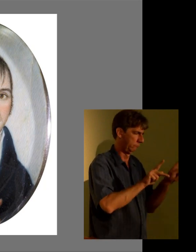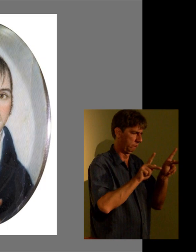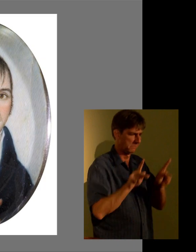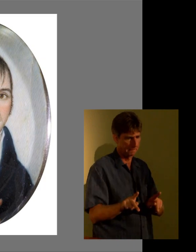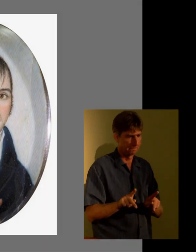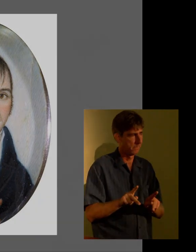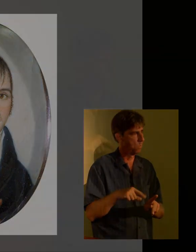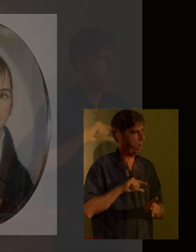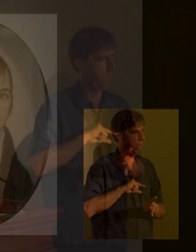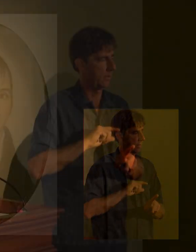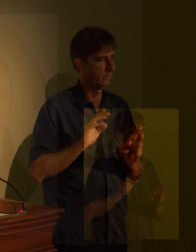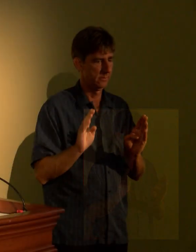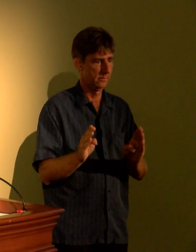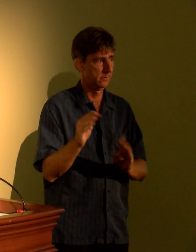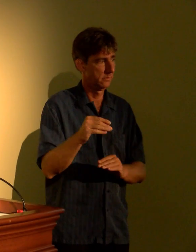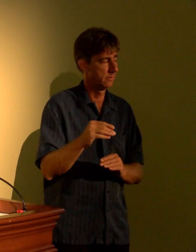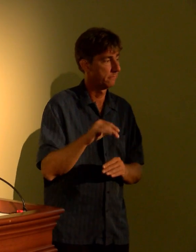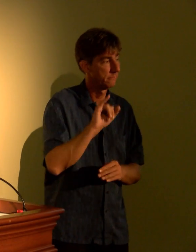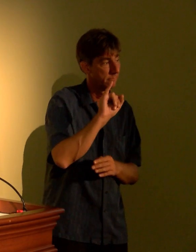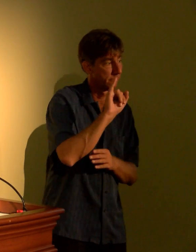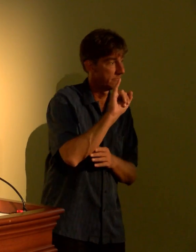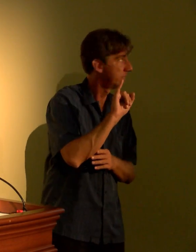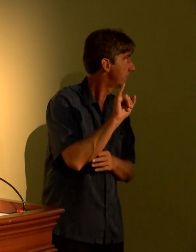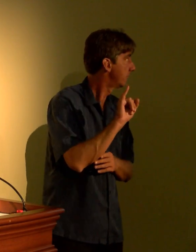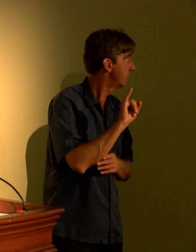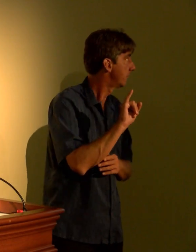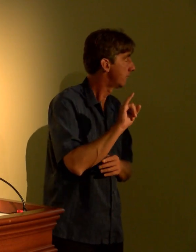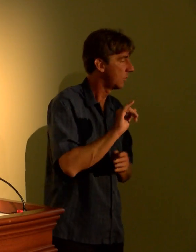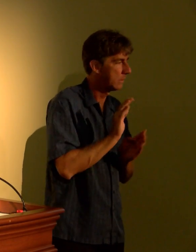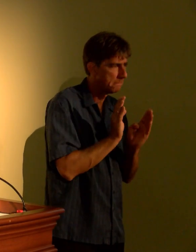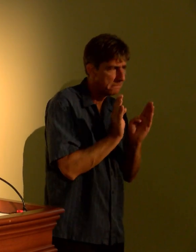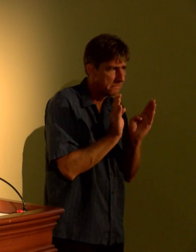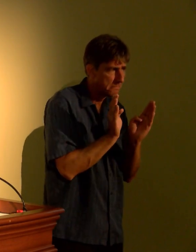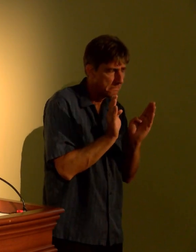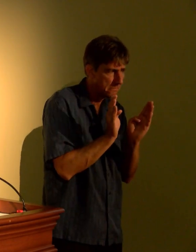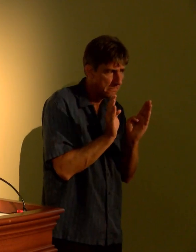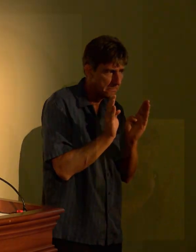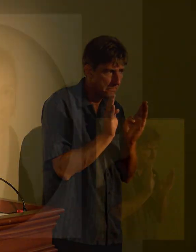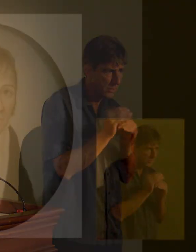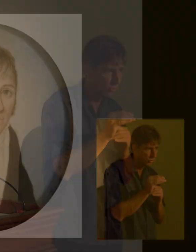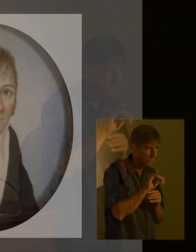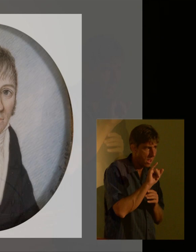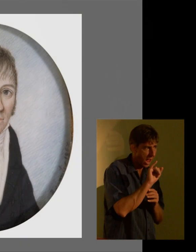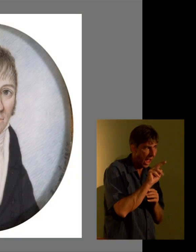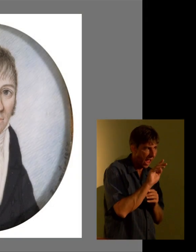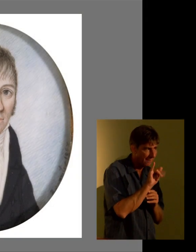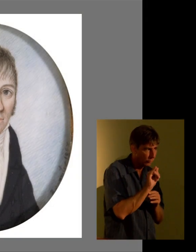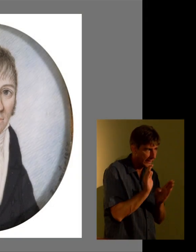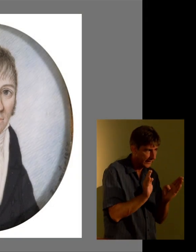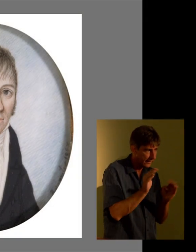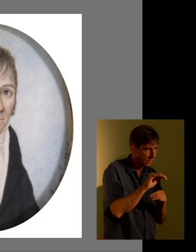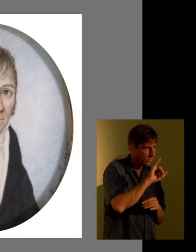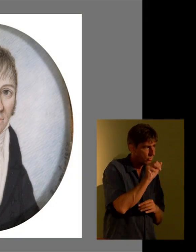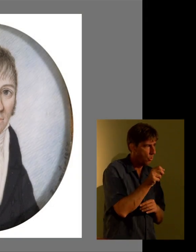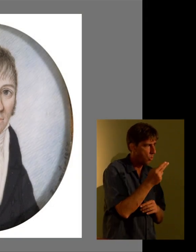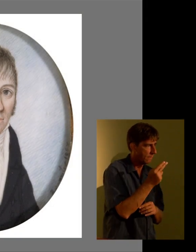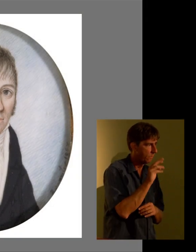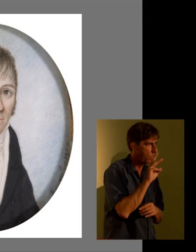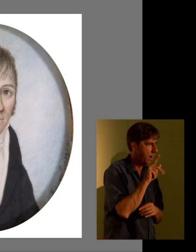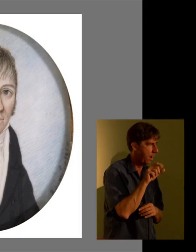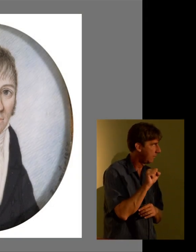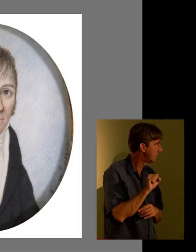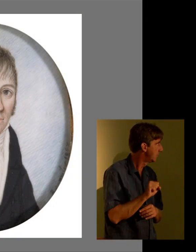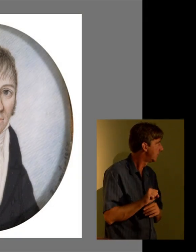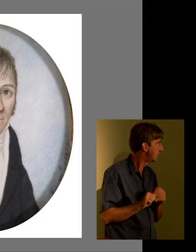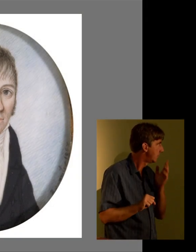small chip of ivory, these very intimate portraits. It's a miniature of a man named Joseph Wales, signed and dated. You